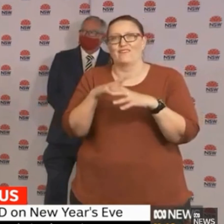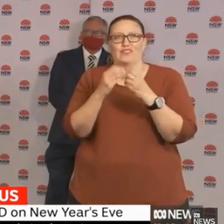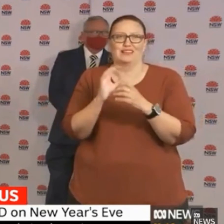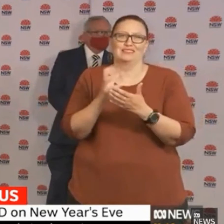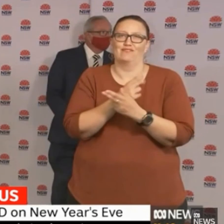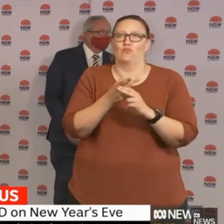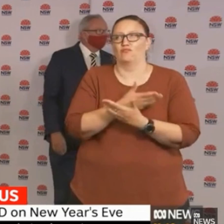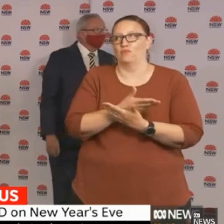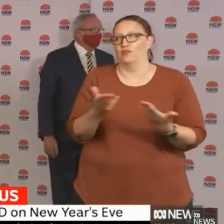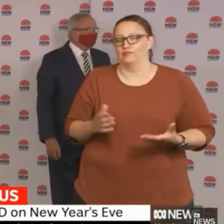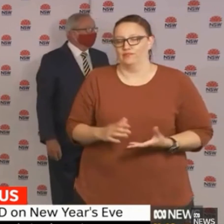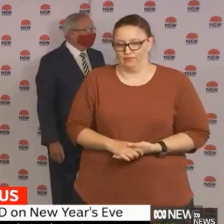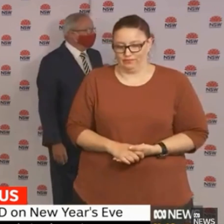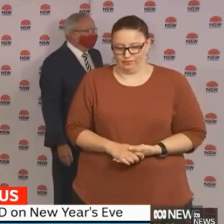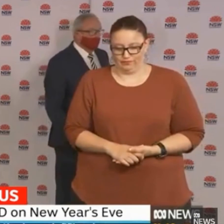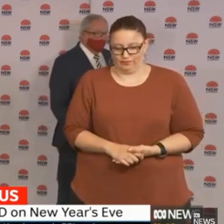everybody.